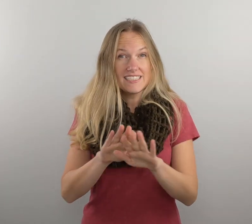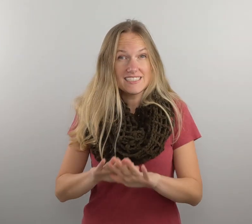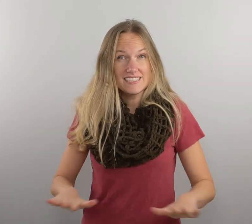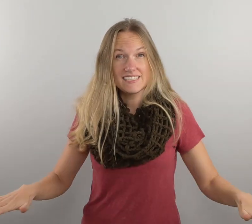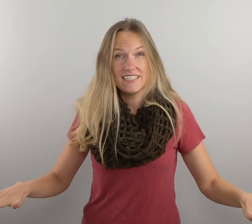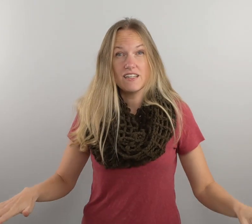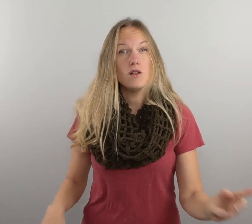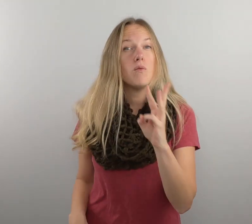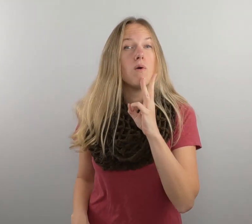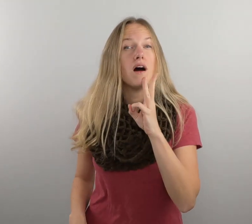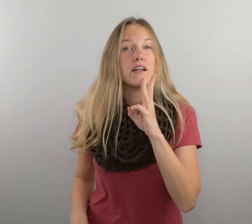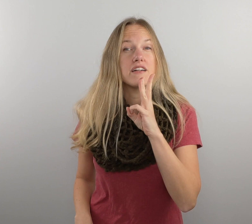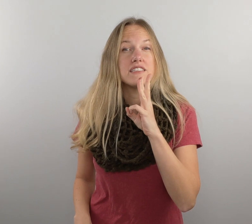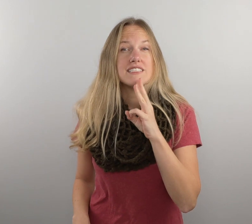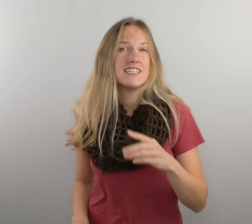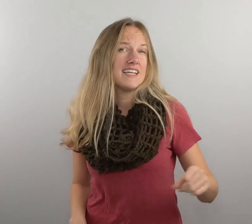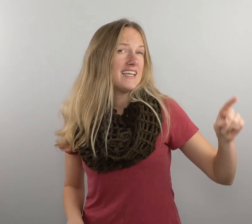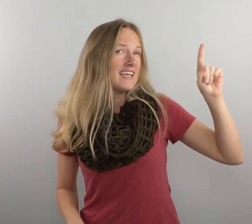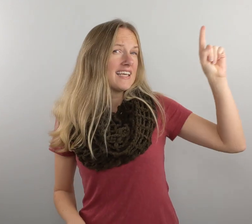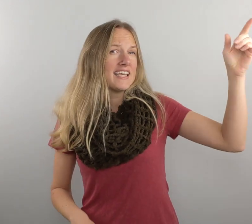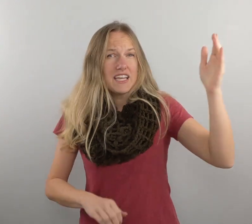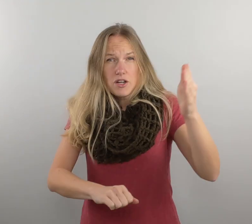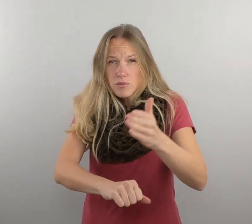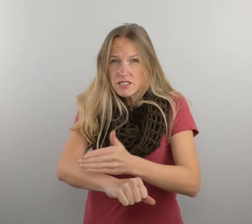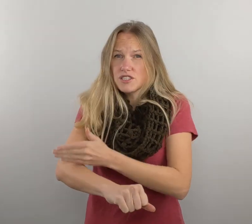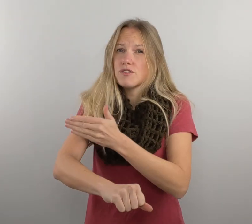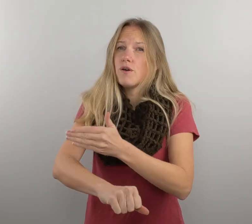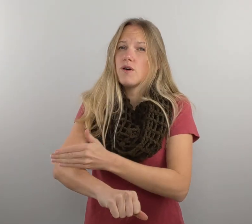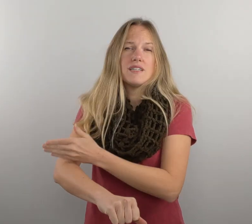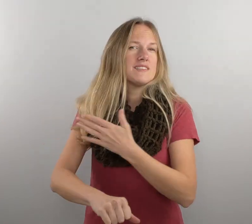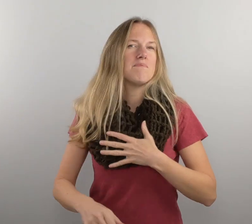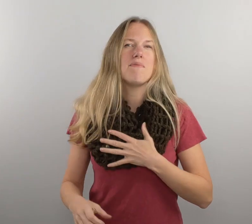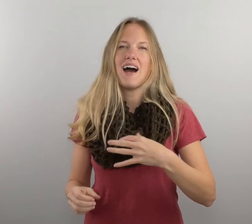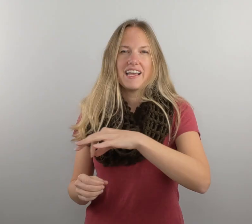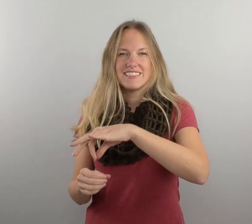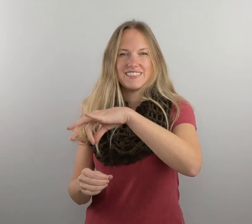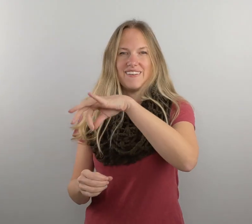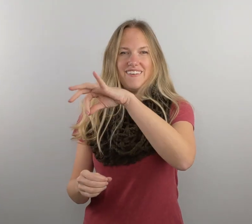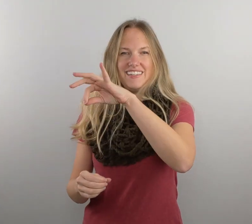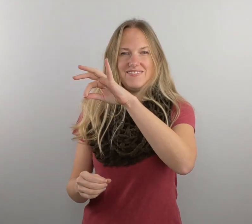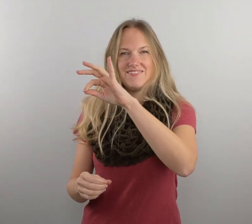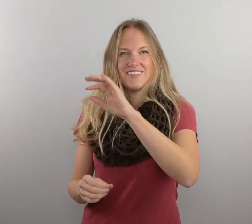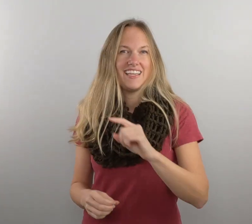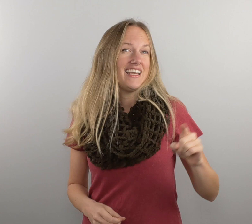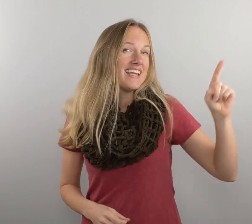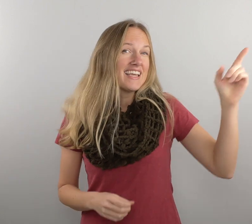beside still waters. He restores my soul.